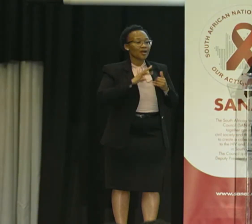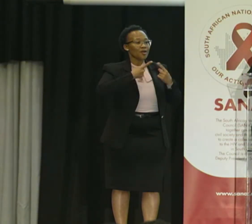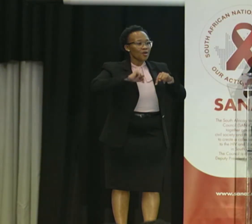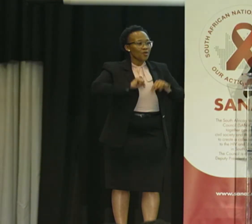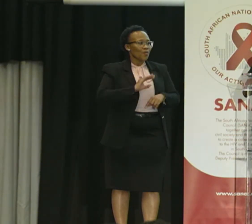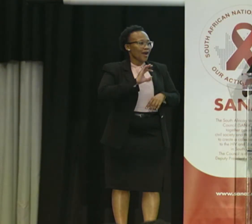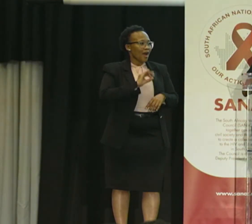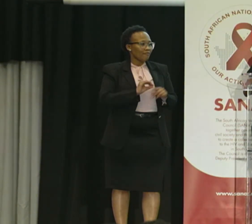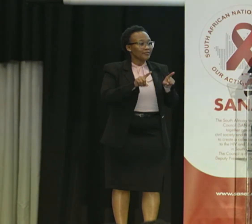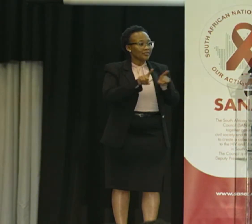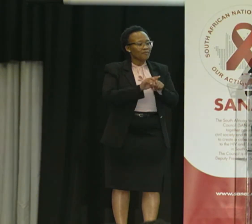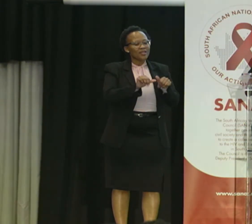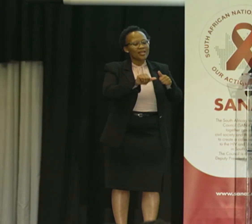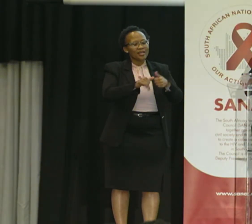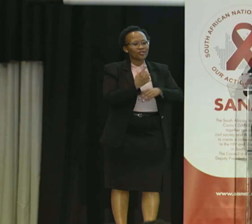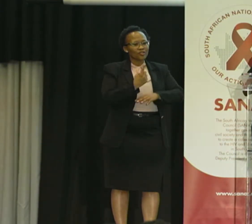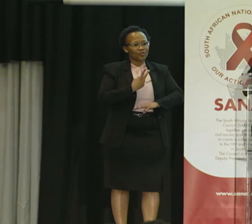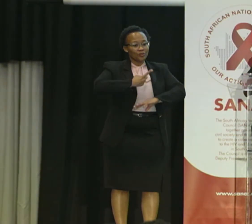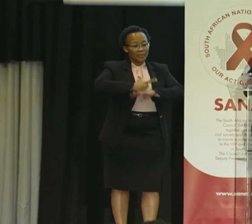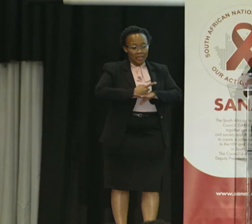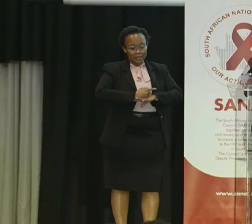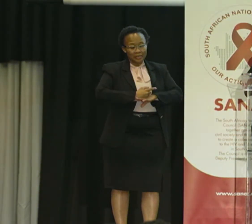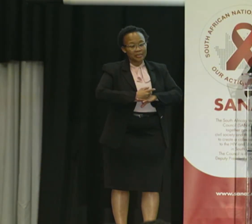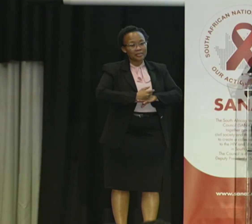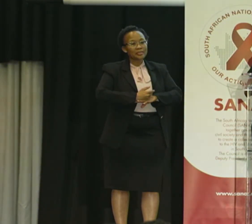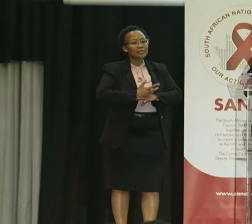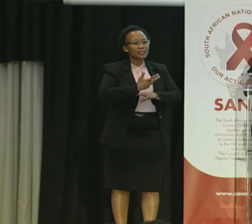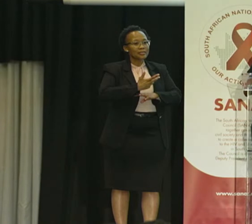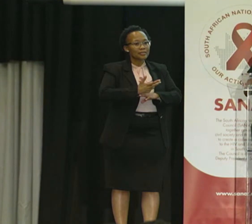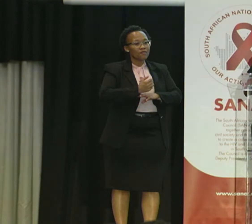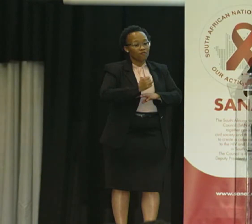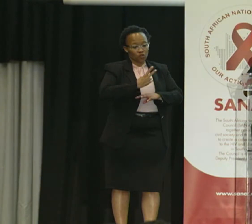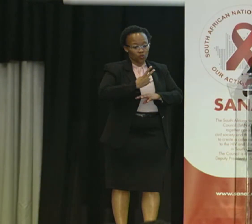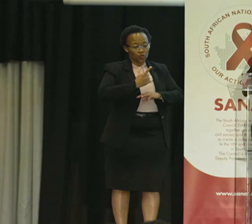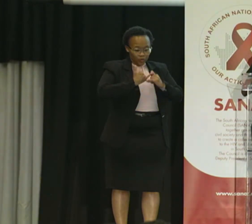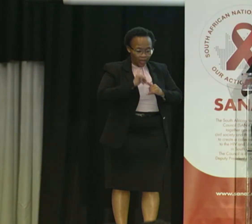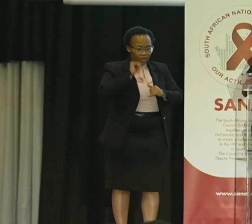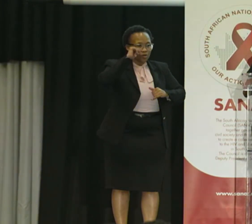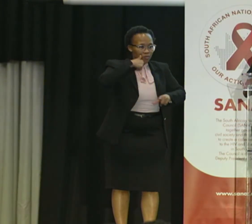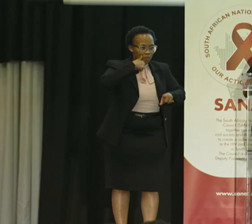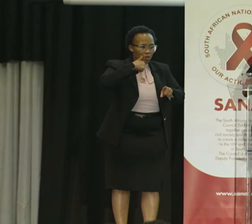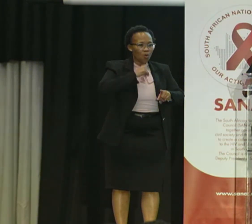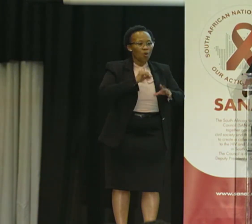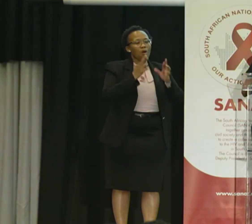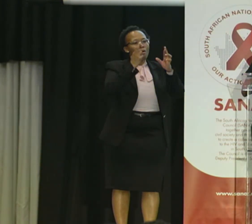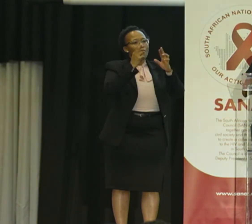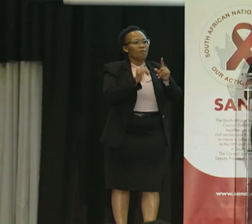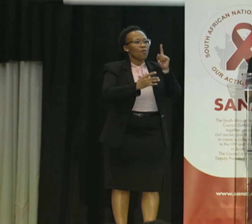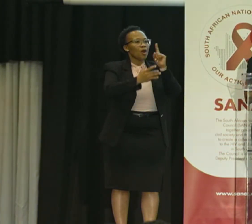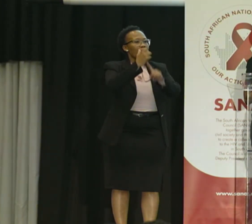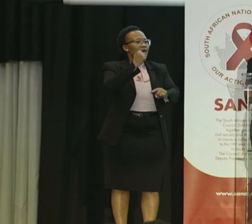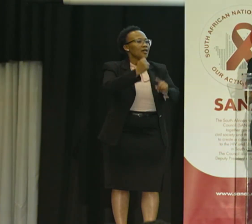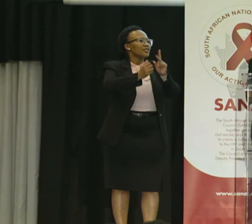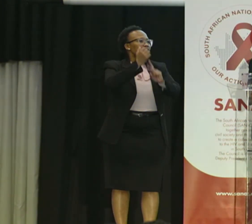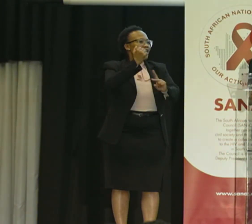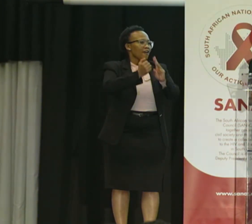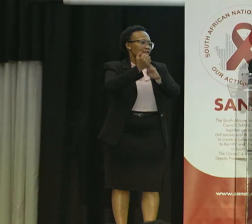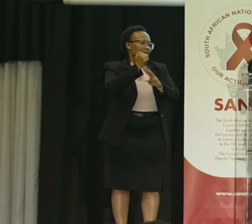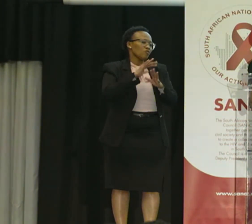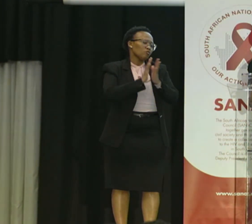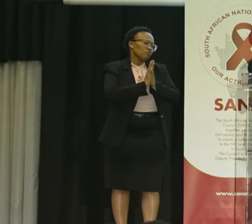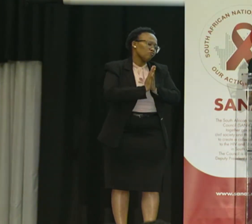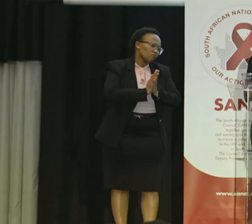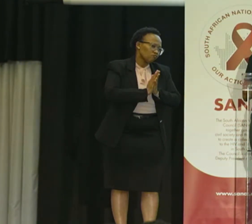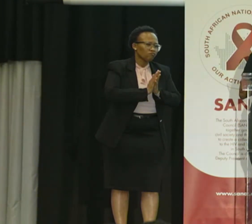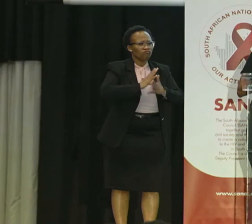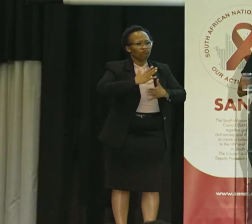2 days, and of course the deliberations that we seek to achieve, it would really be much more appreciated to have his